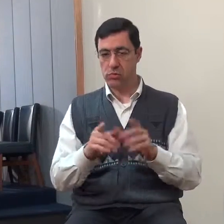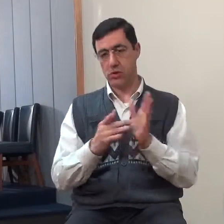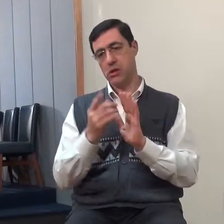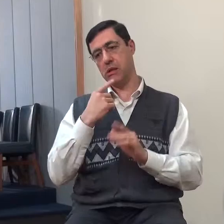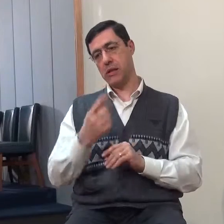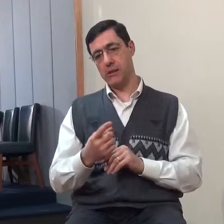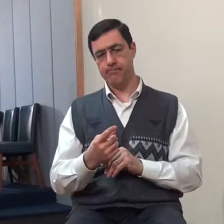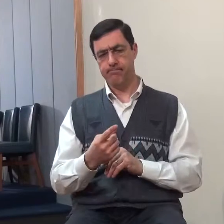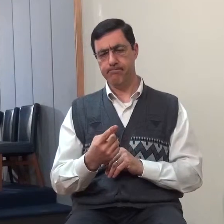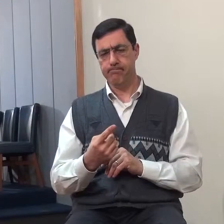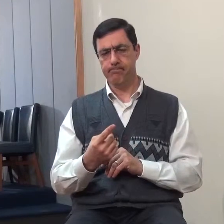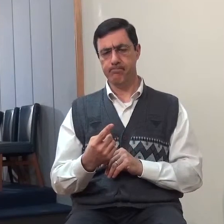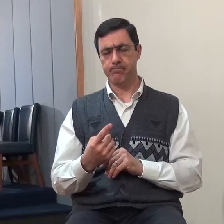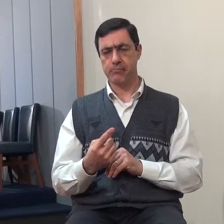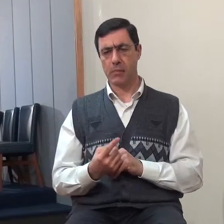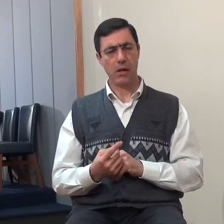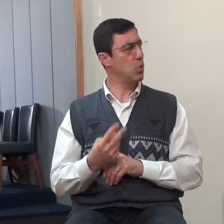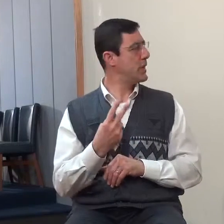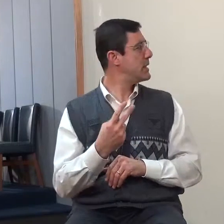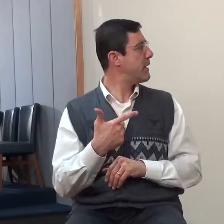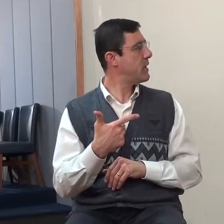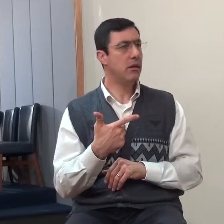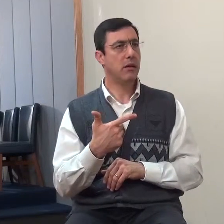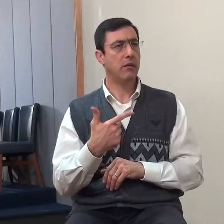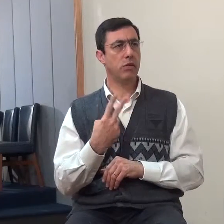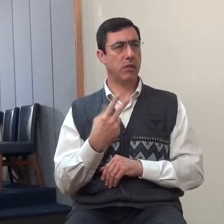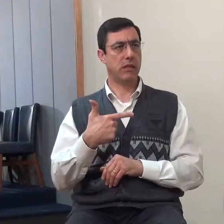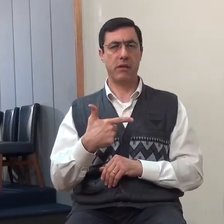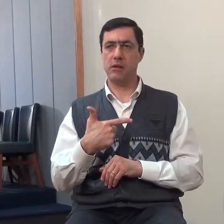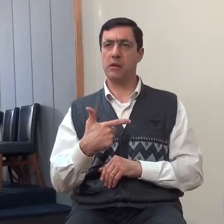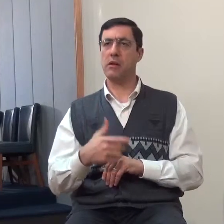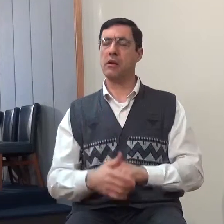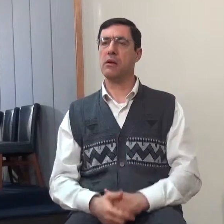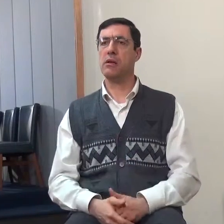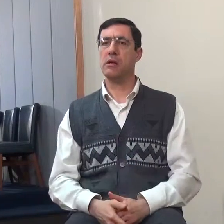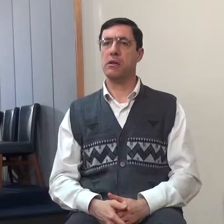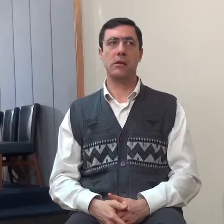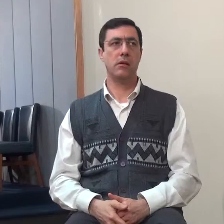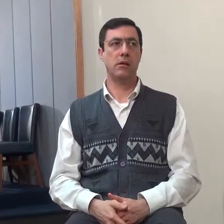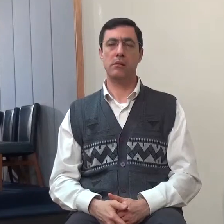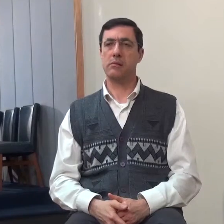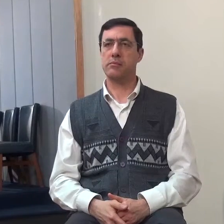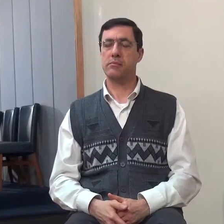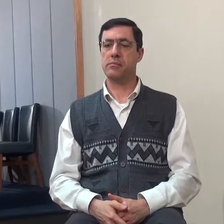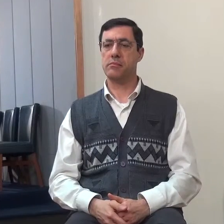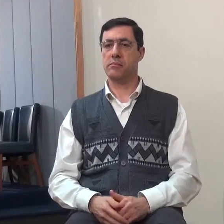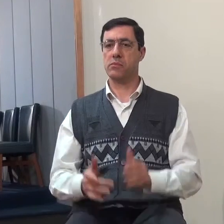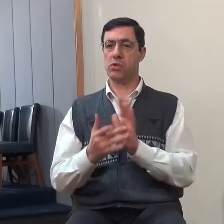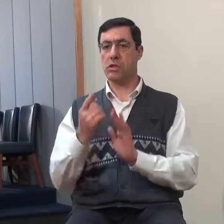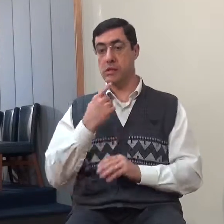is our traditions that go right back, the oral traditional teaching of the Jewish